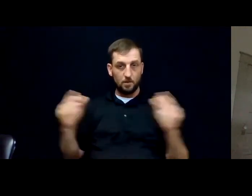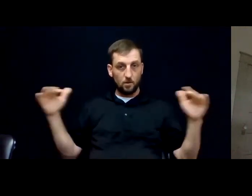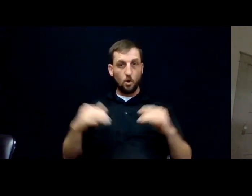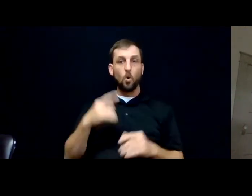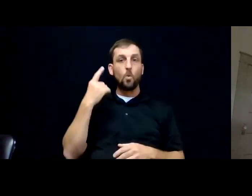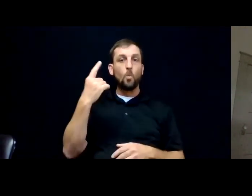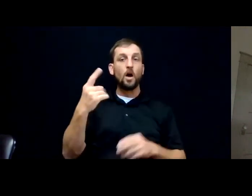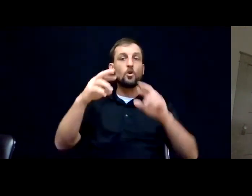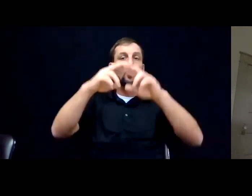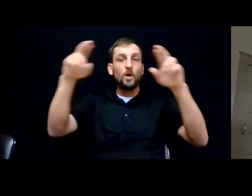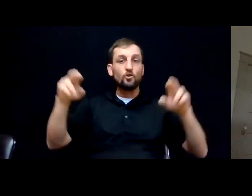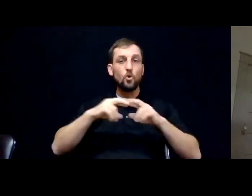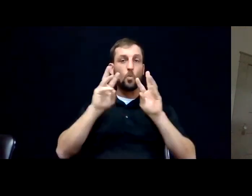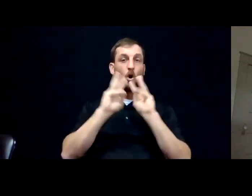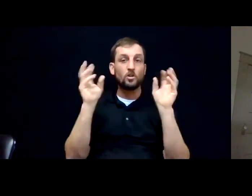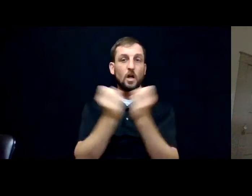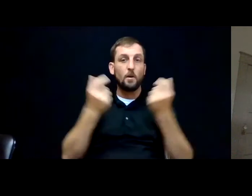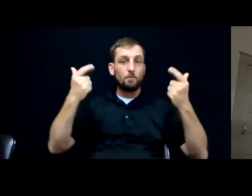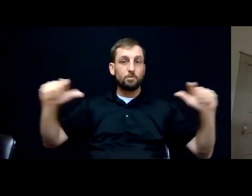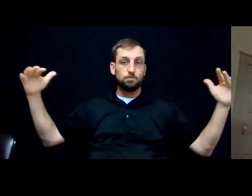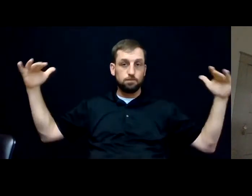2 years where we bring our policy